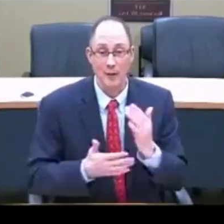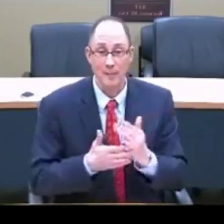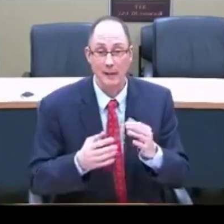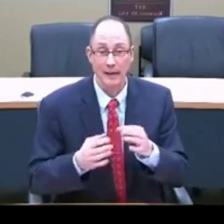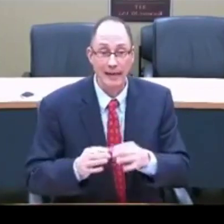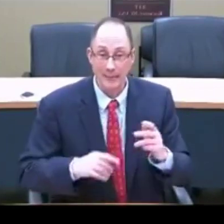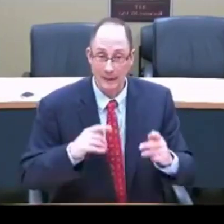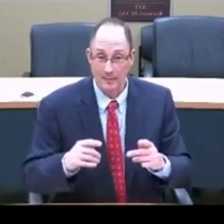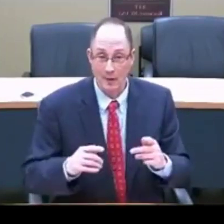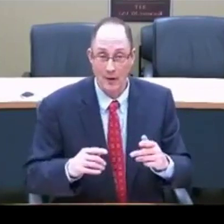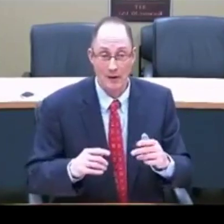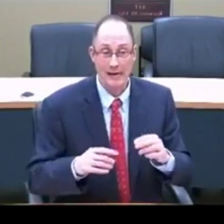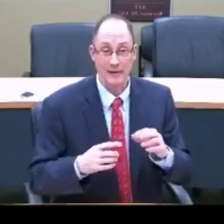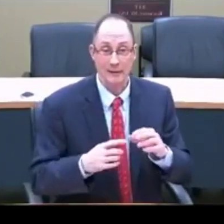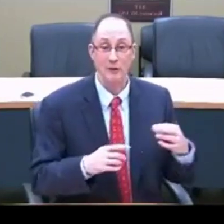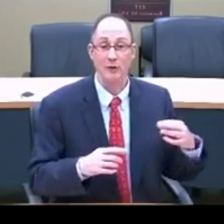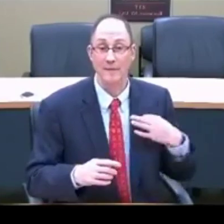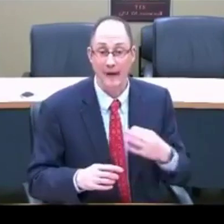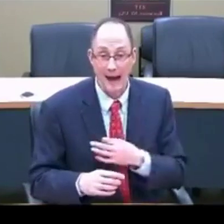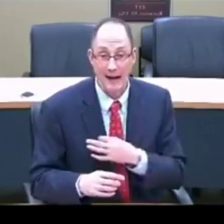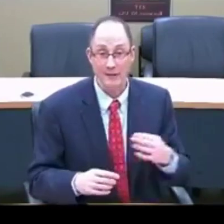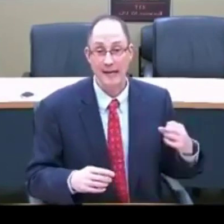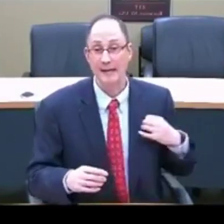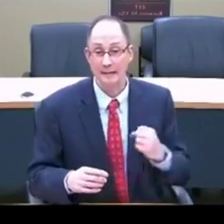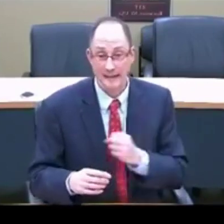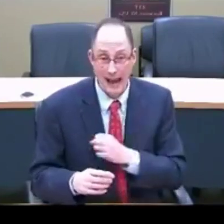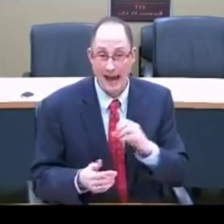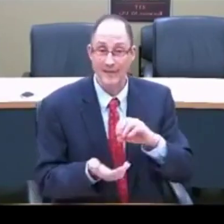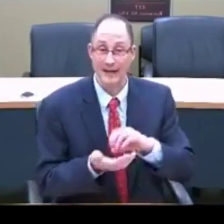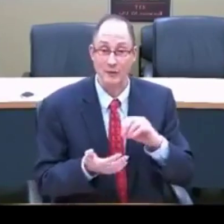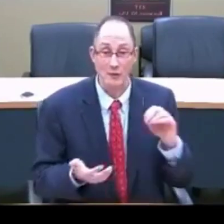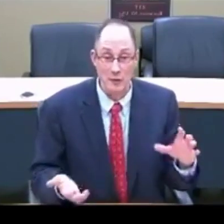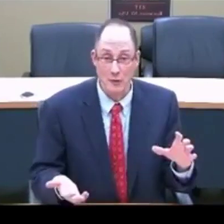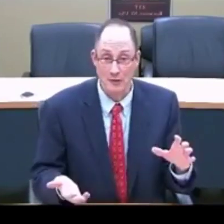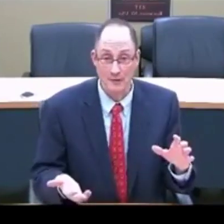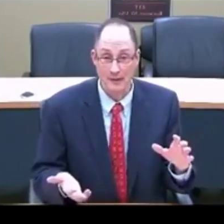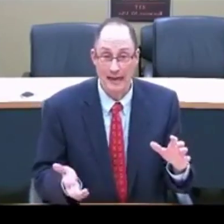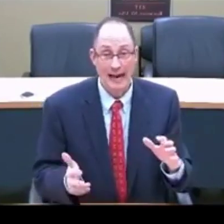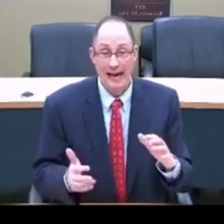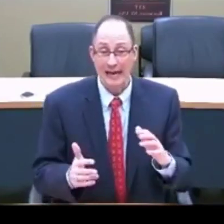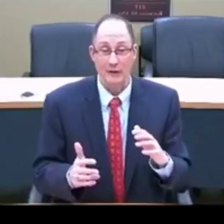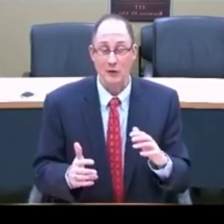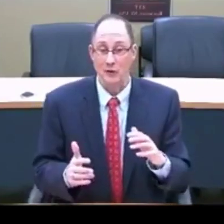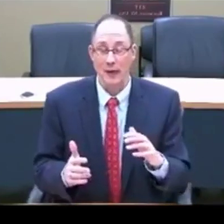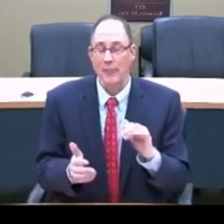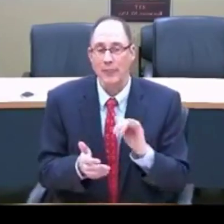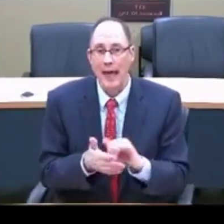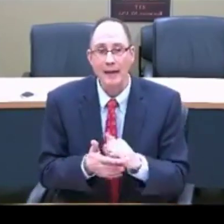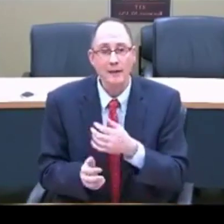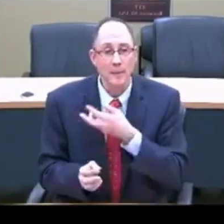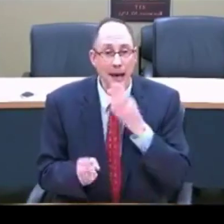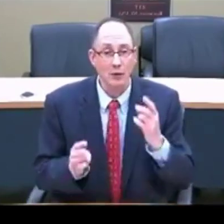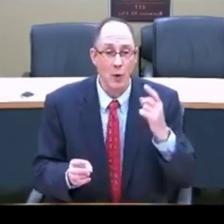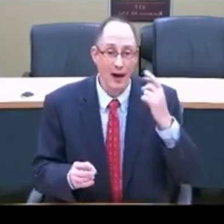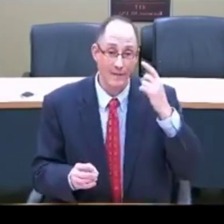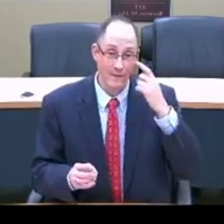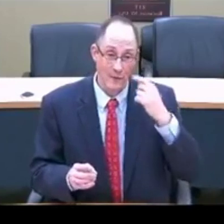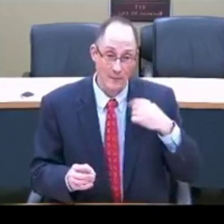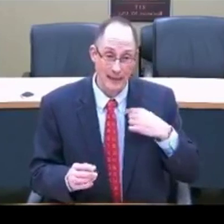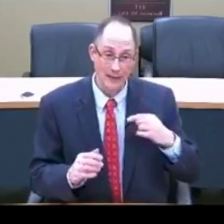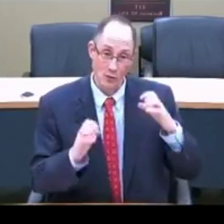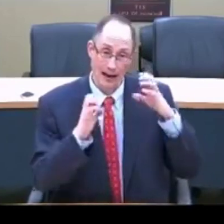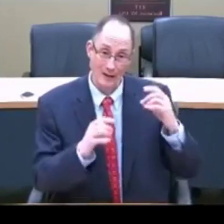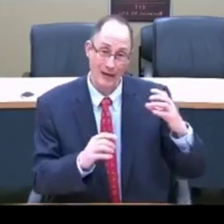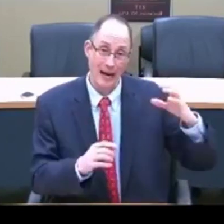some of the key people, especially the faculty and the staff and the students. That is the best way for